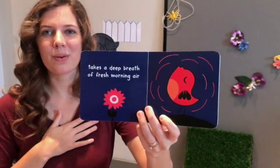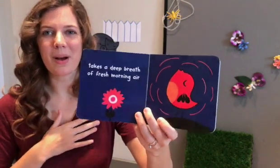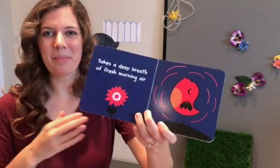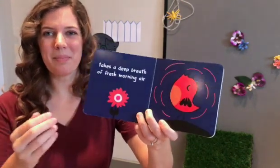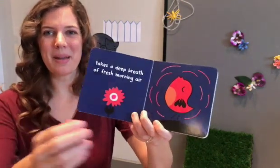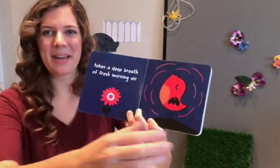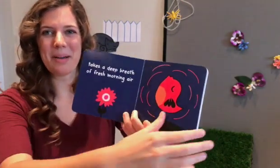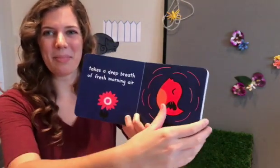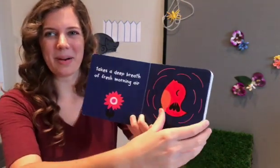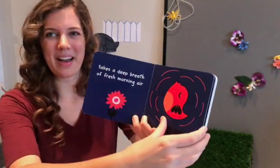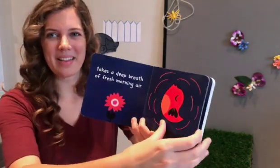A big breath.